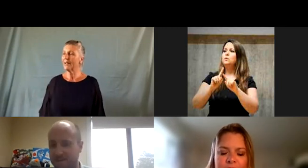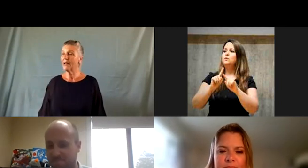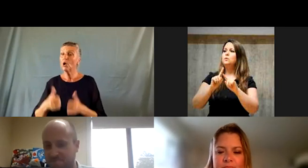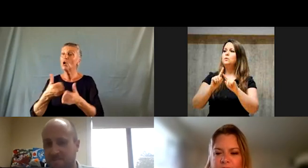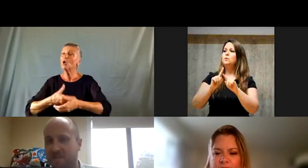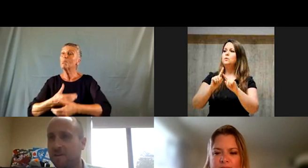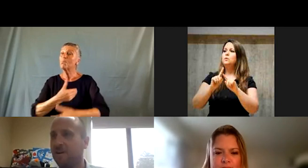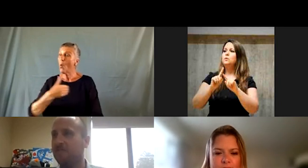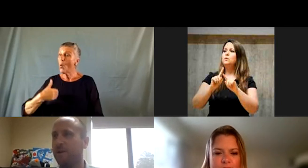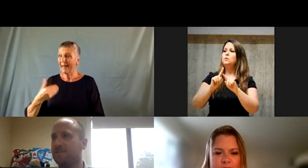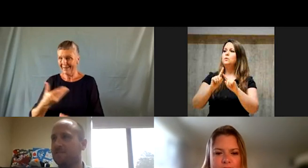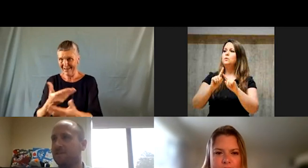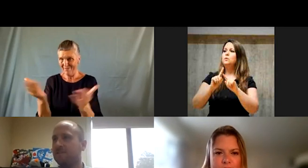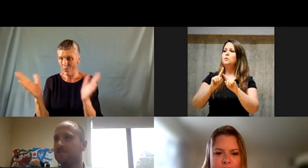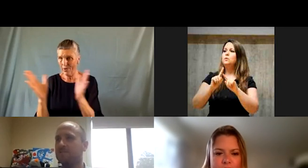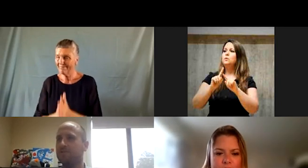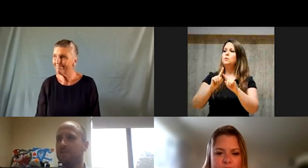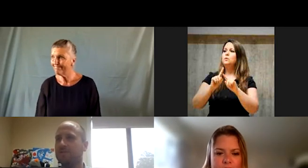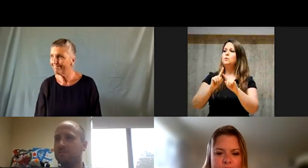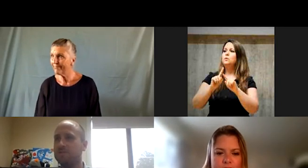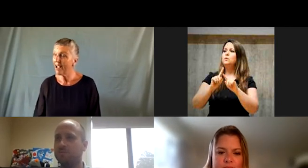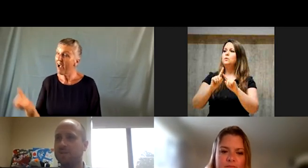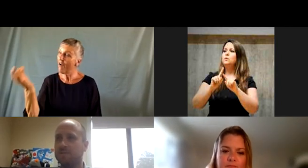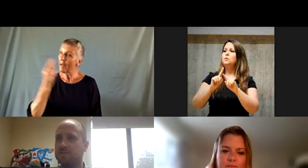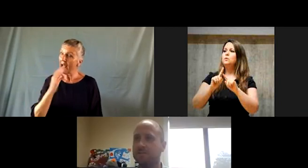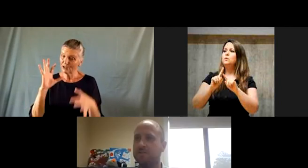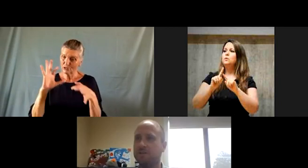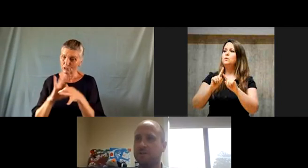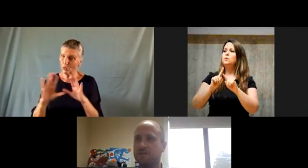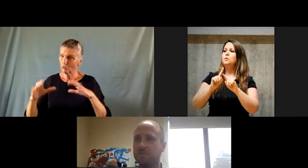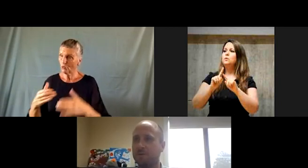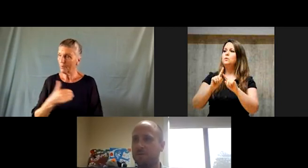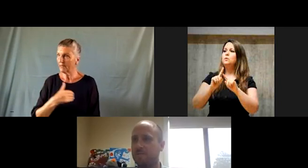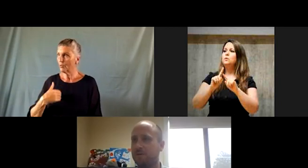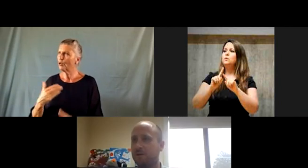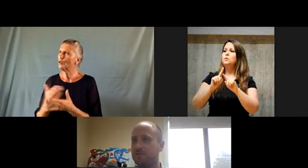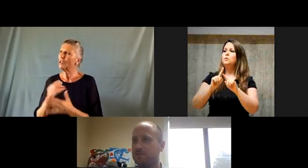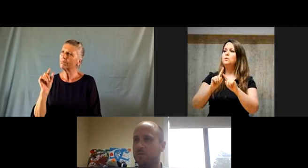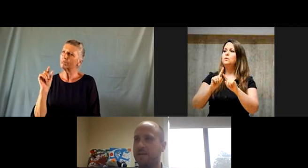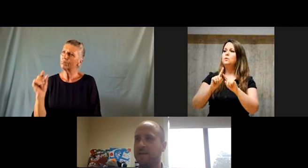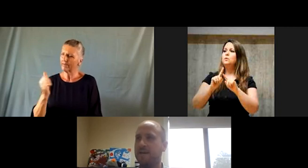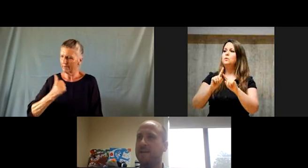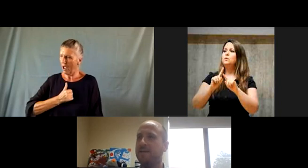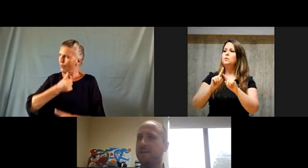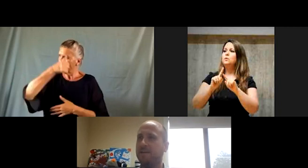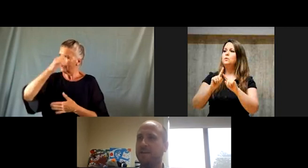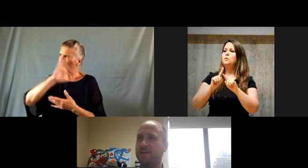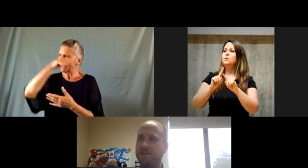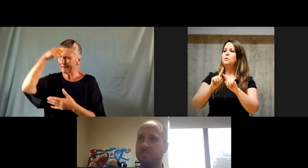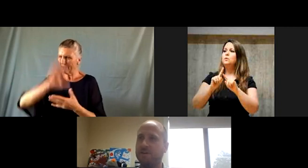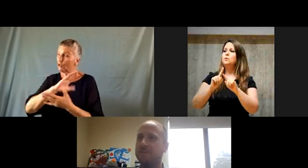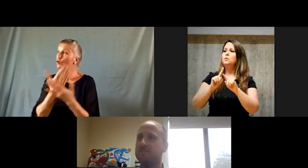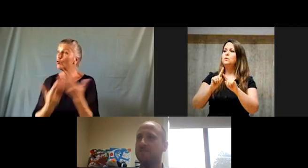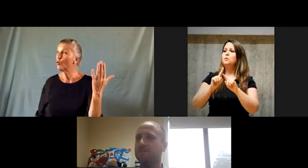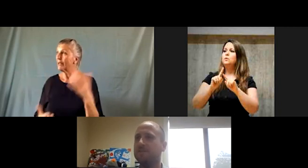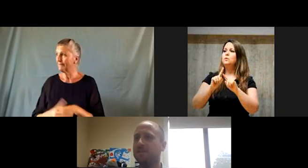everyone. I've been asked to join the group this morning to share a little bit about my own story and how